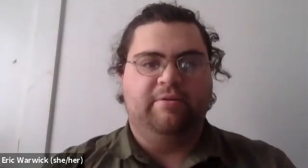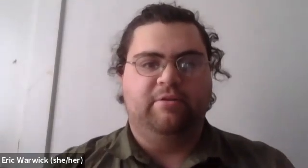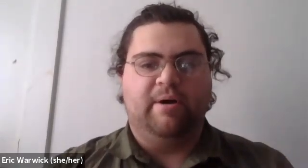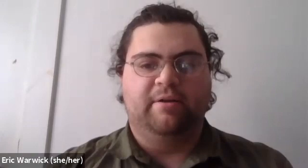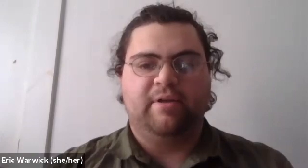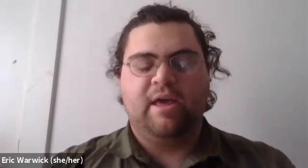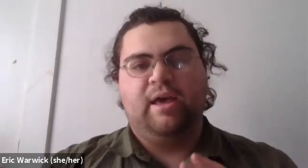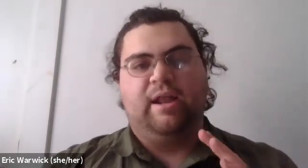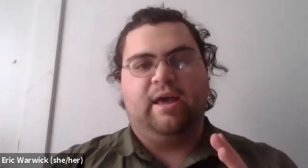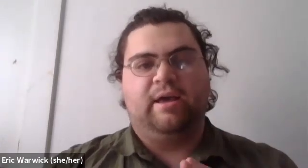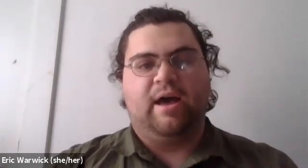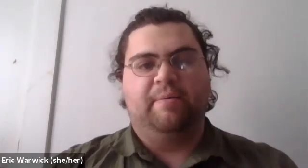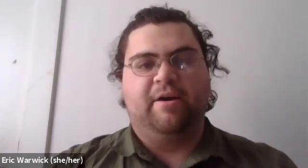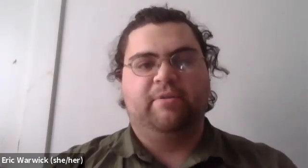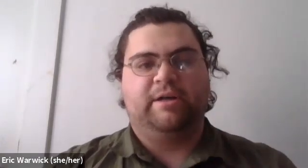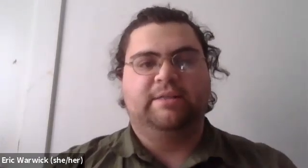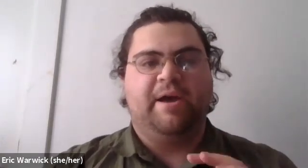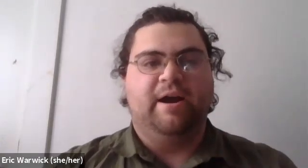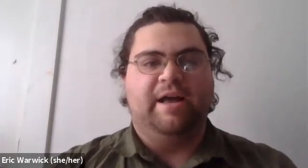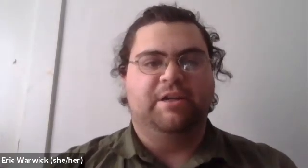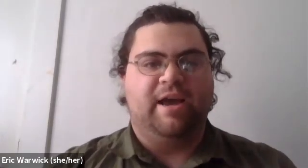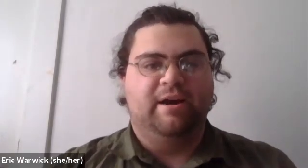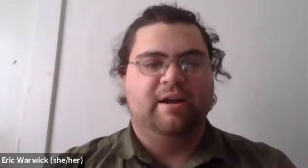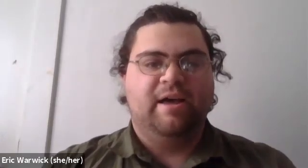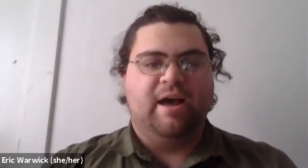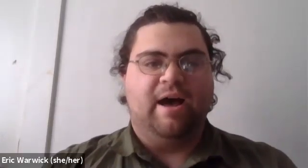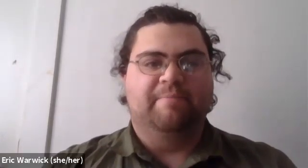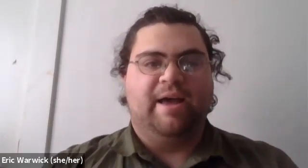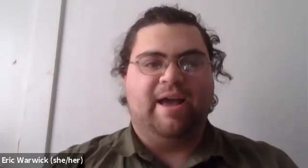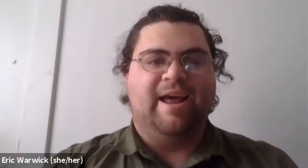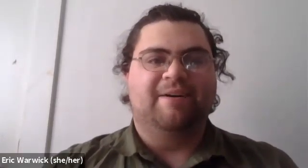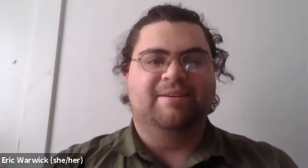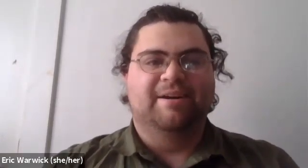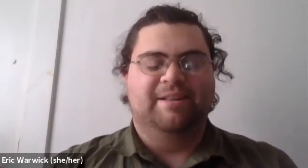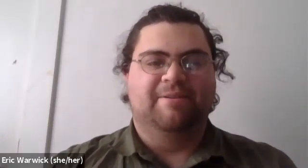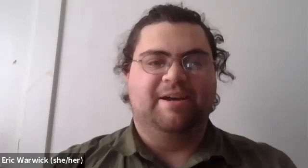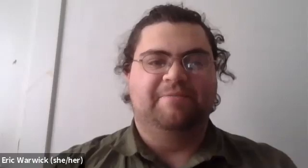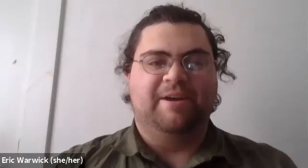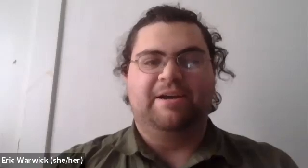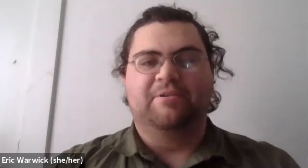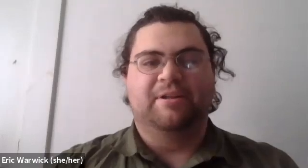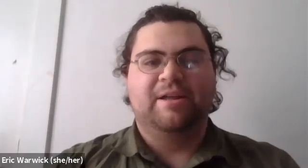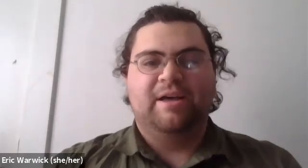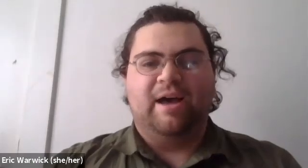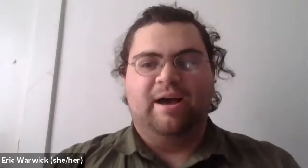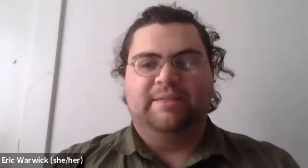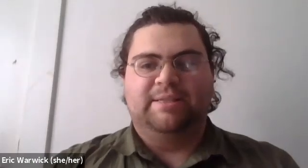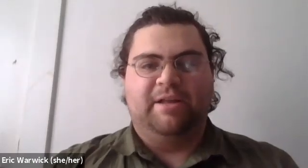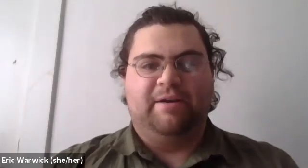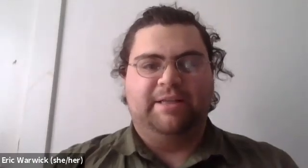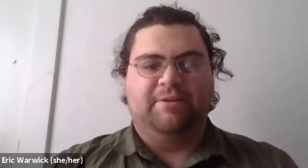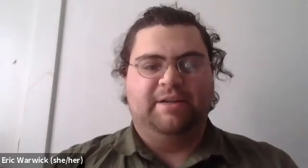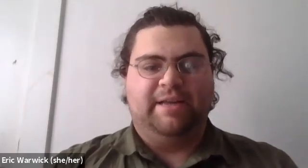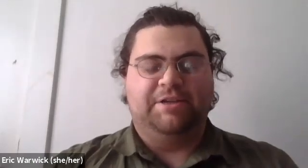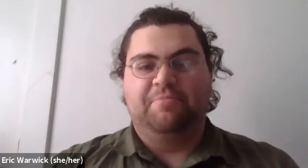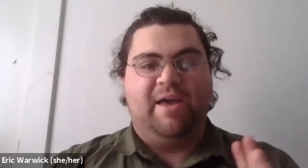in K through 12, and I have worked as a para-educator. I now currently work at a very cool